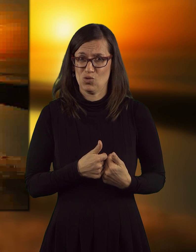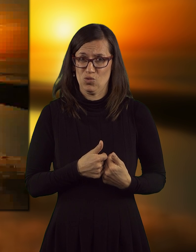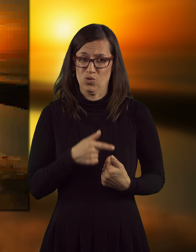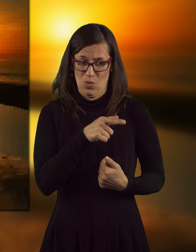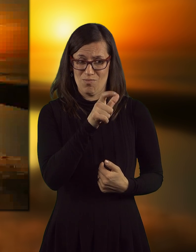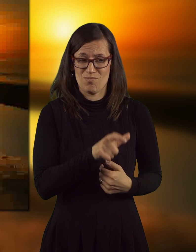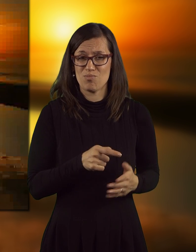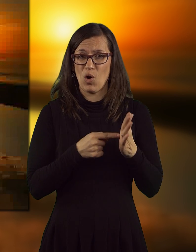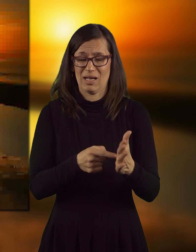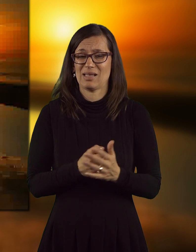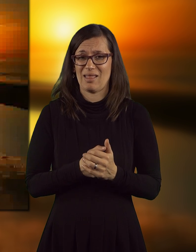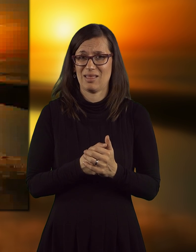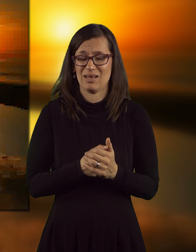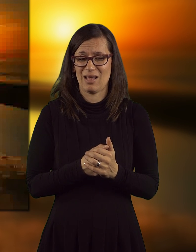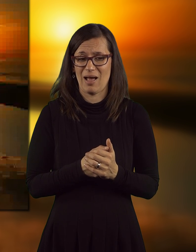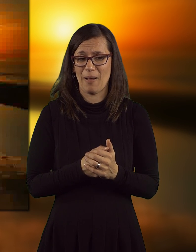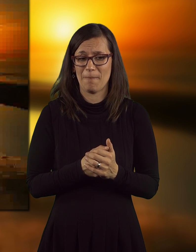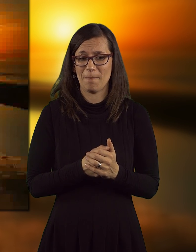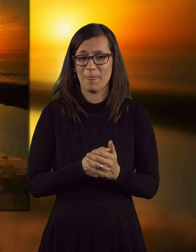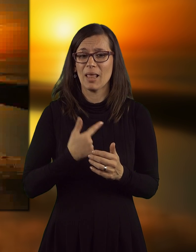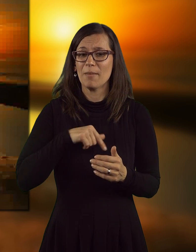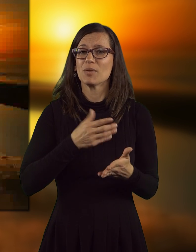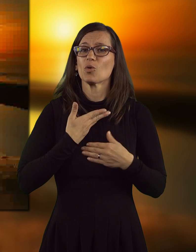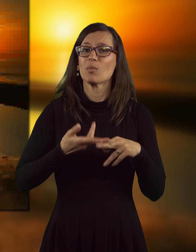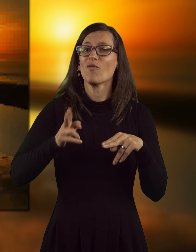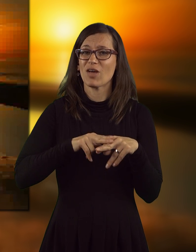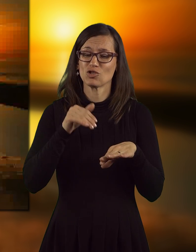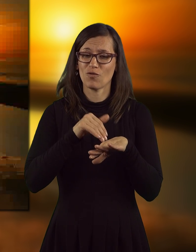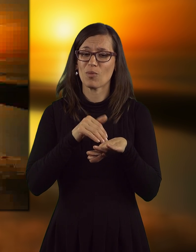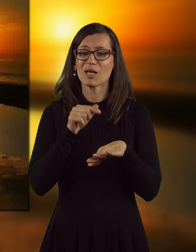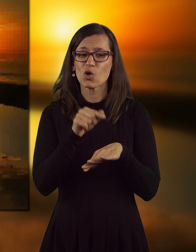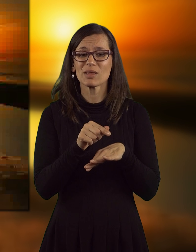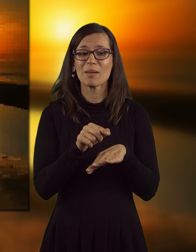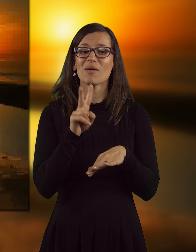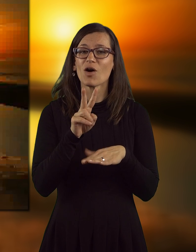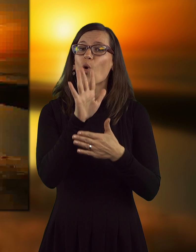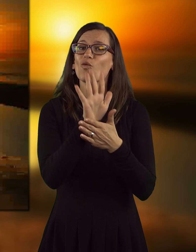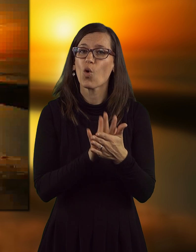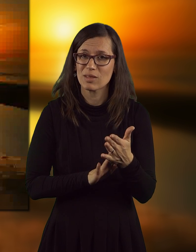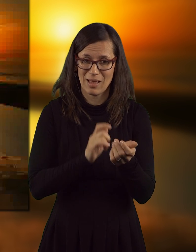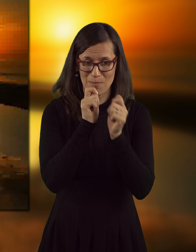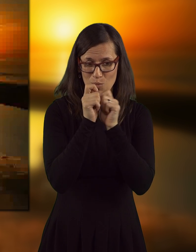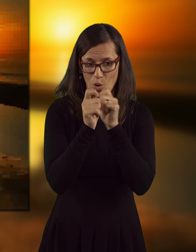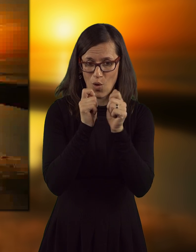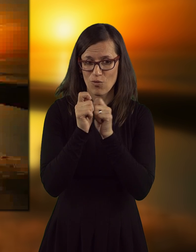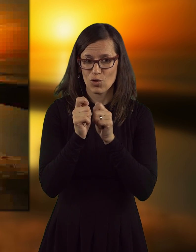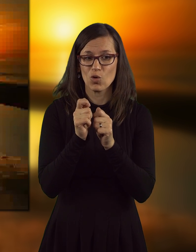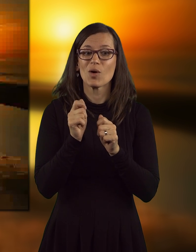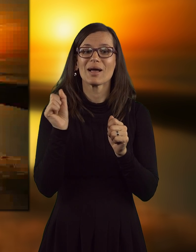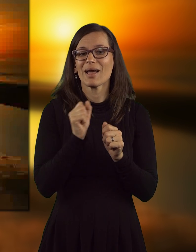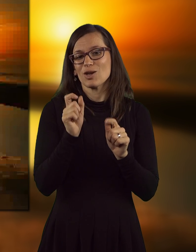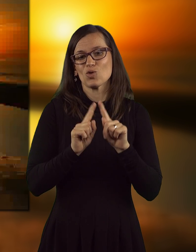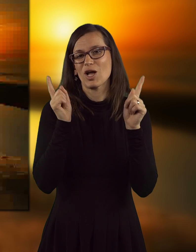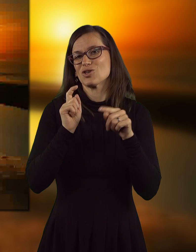of the indicator. And so though we'd get something about that in that opening dialogue,